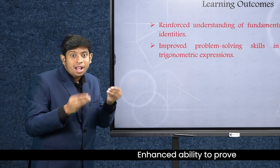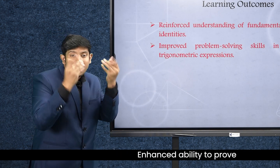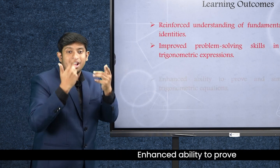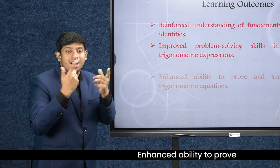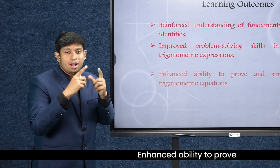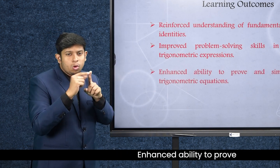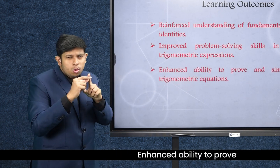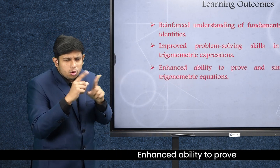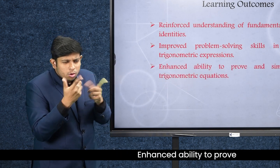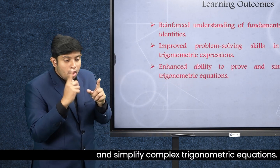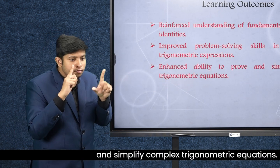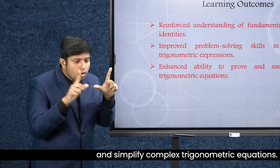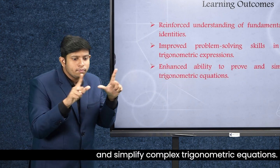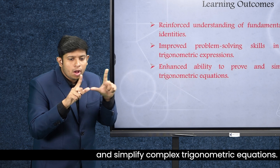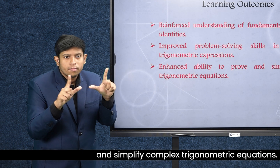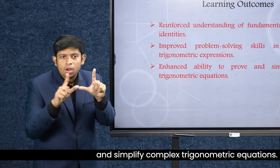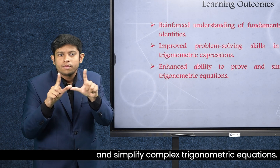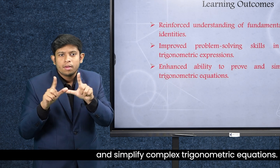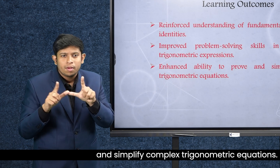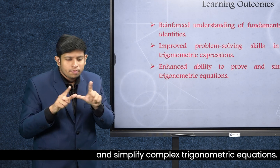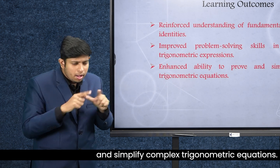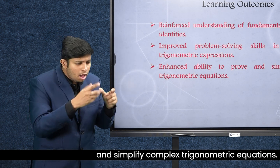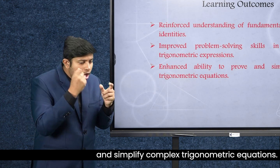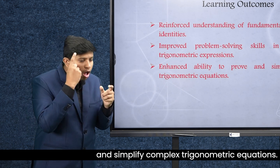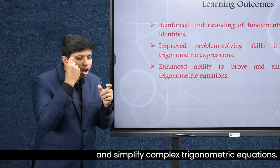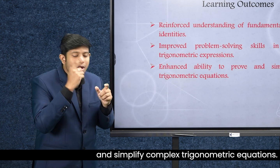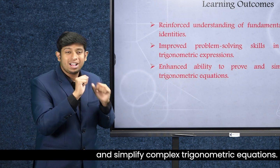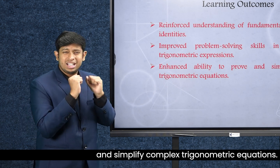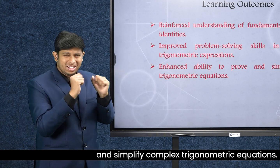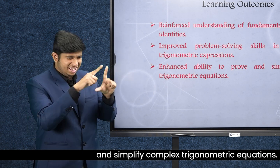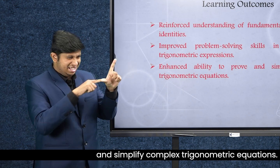enhanced ability to prove and simplify complex trigonometric equations.